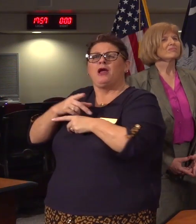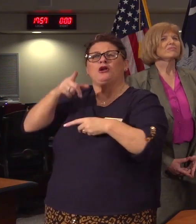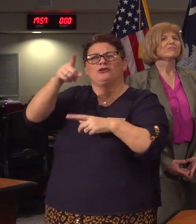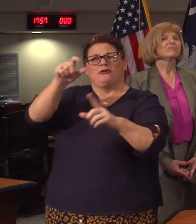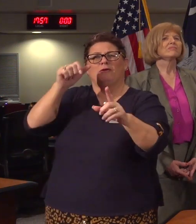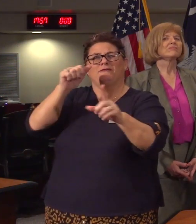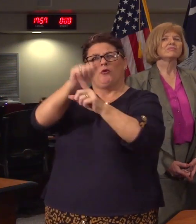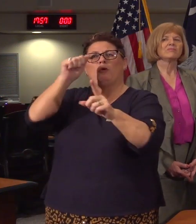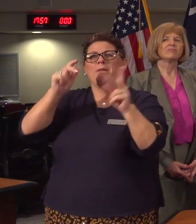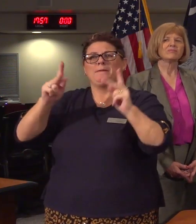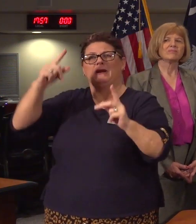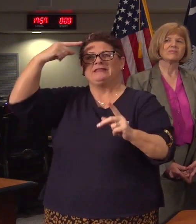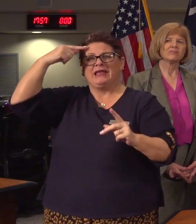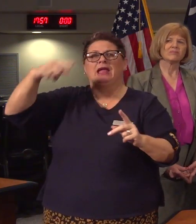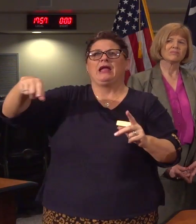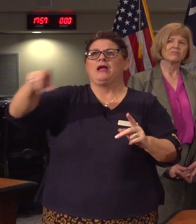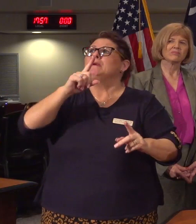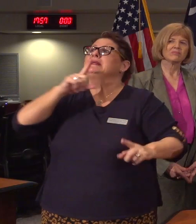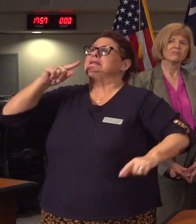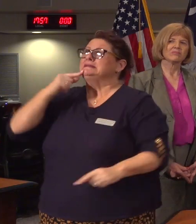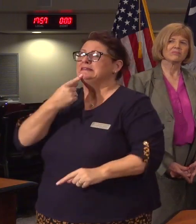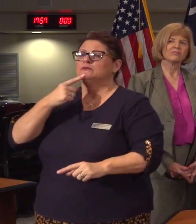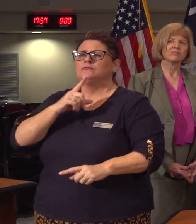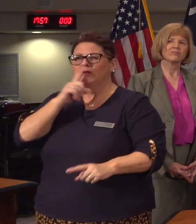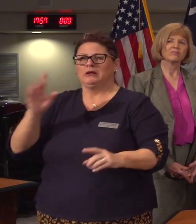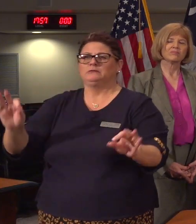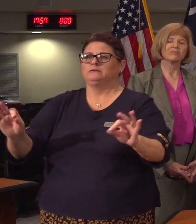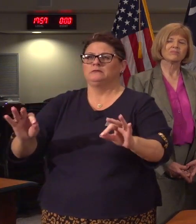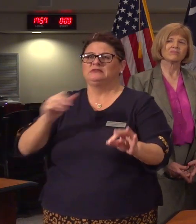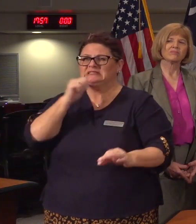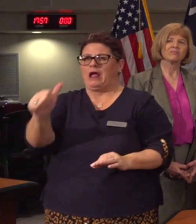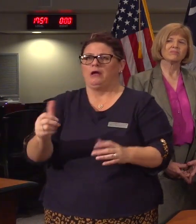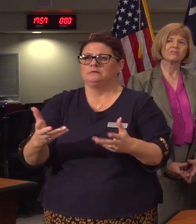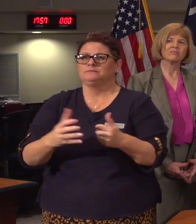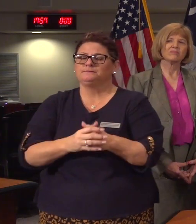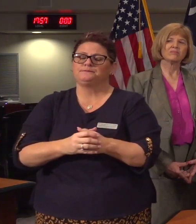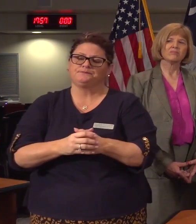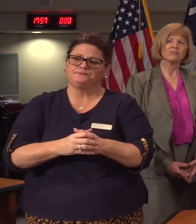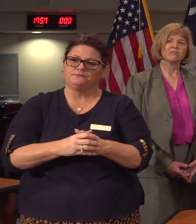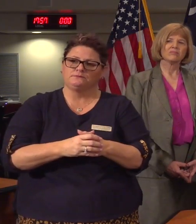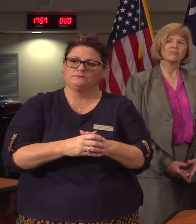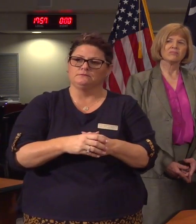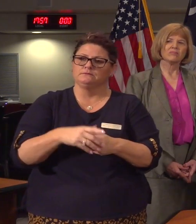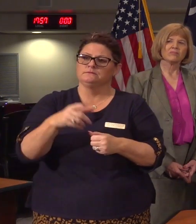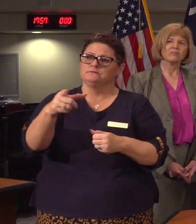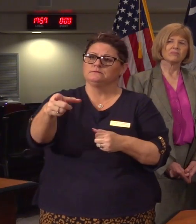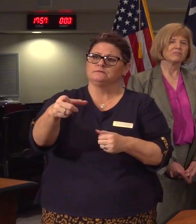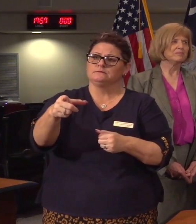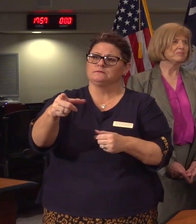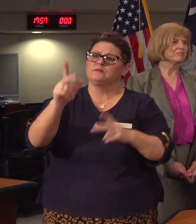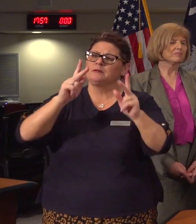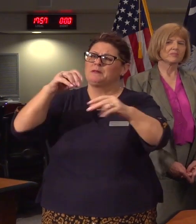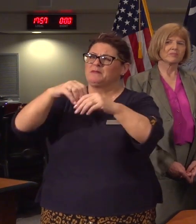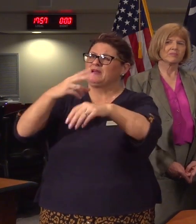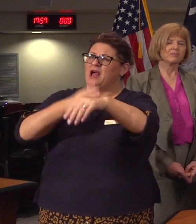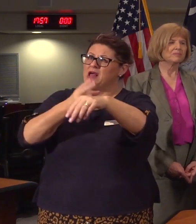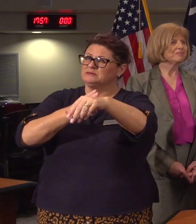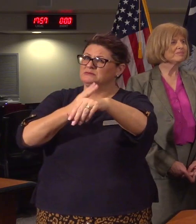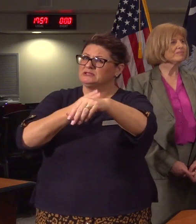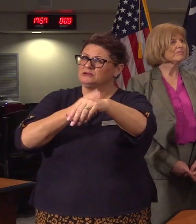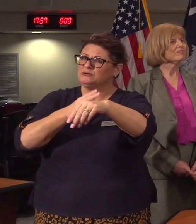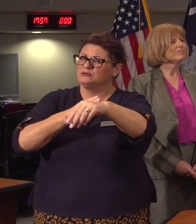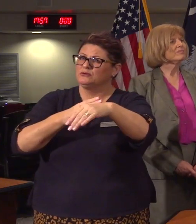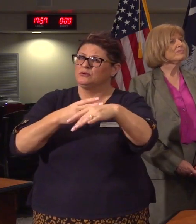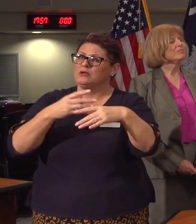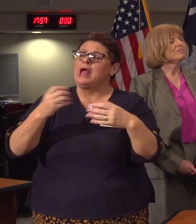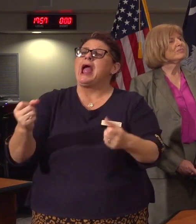is. What is the capacity in our hospitals in terms of being able to isolate people and treat them? Do we have a certain number for